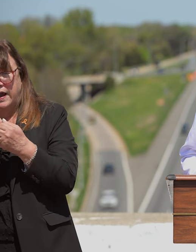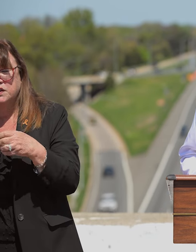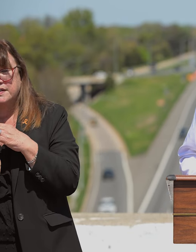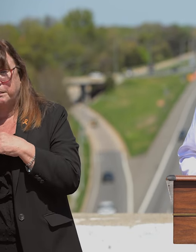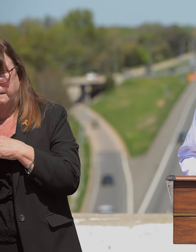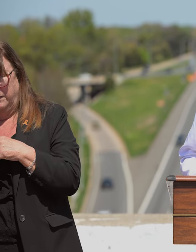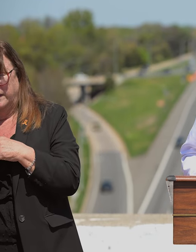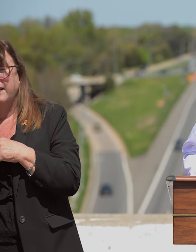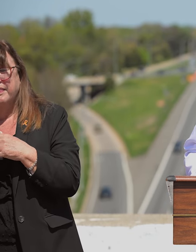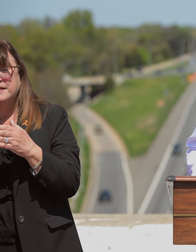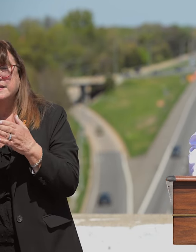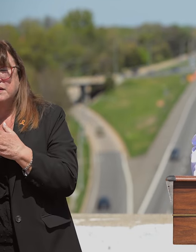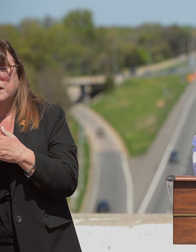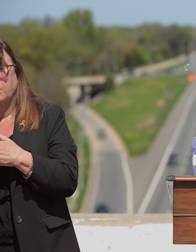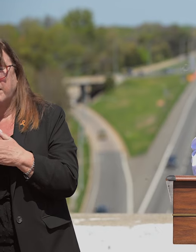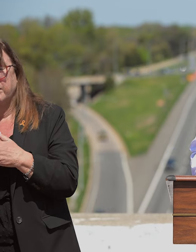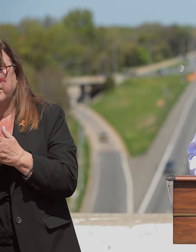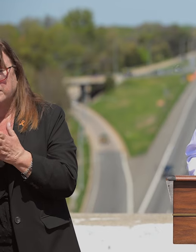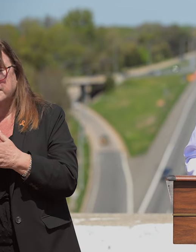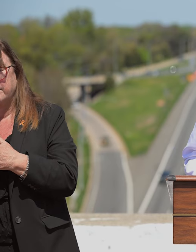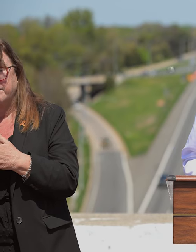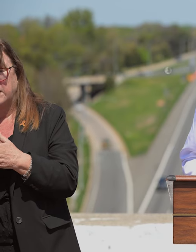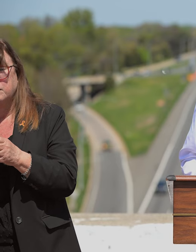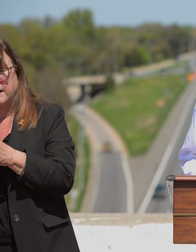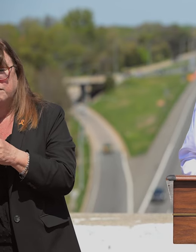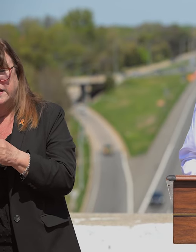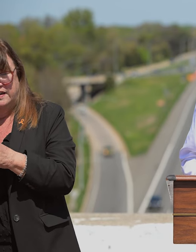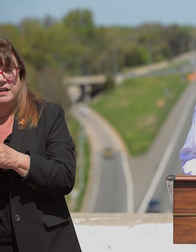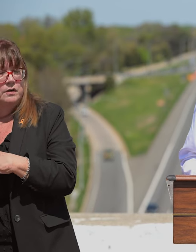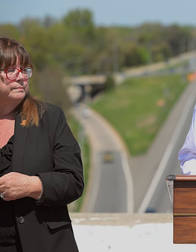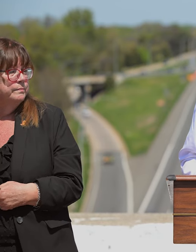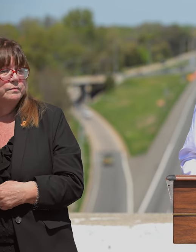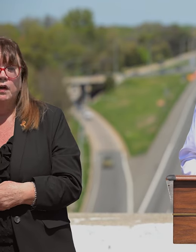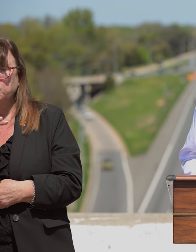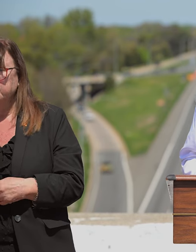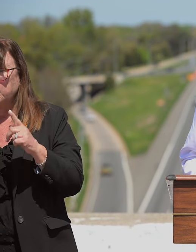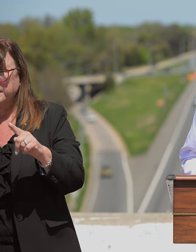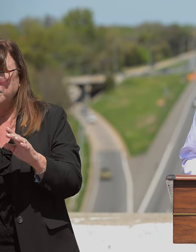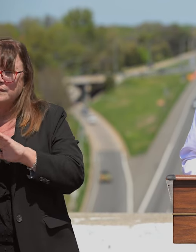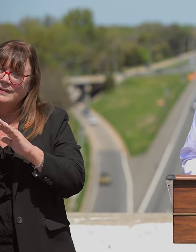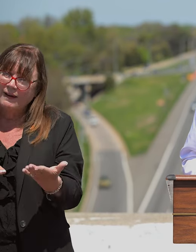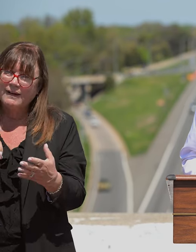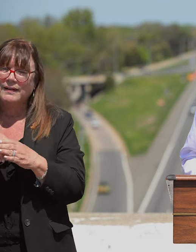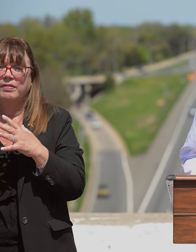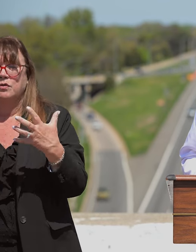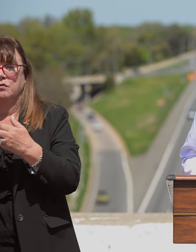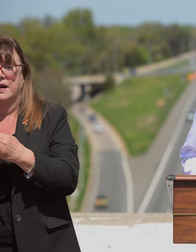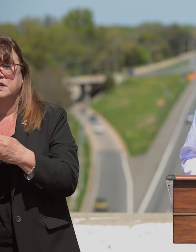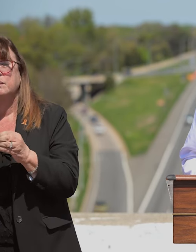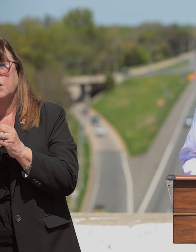Maryland. That's nearly 1,500 each year. 44 people were killed in these crashes and more